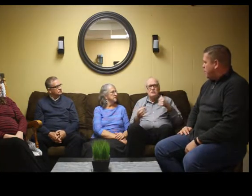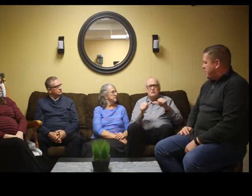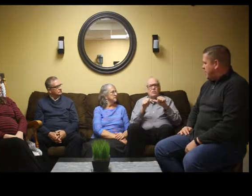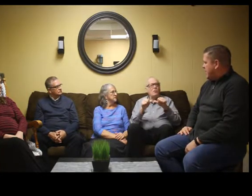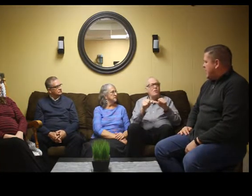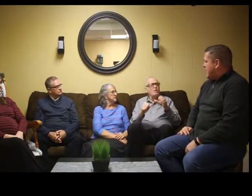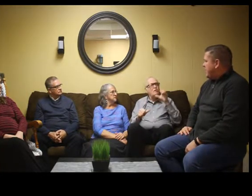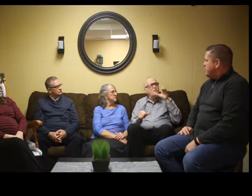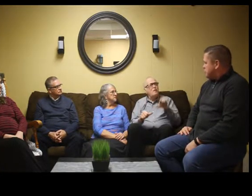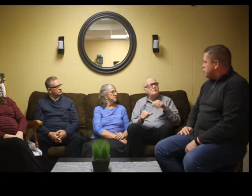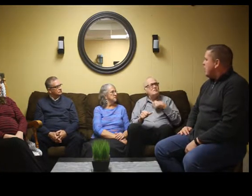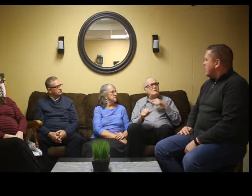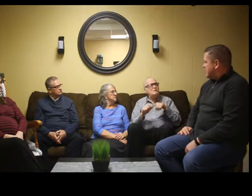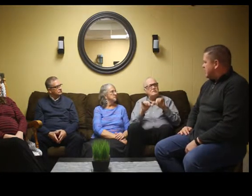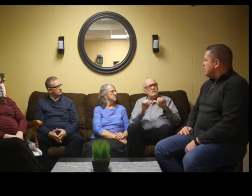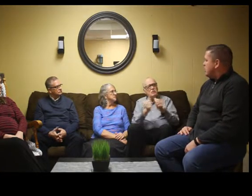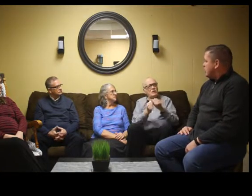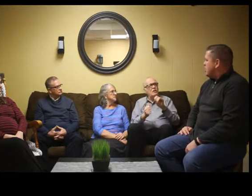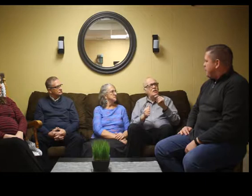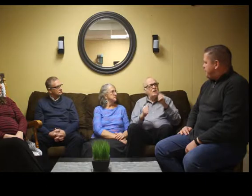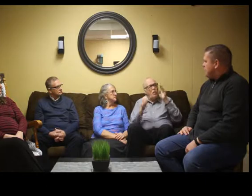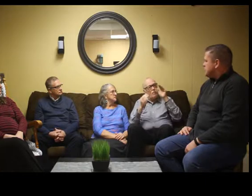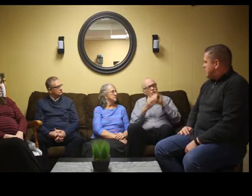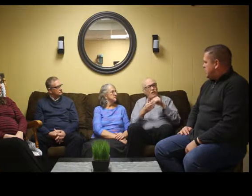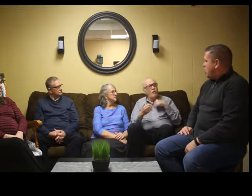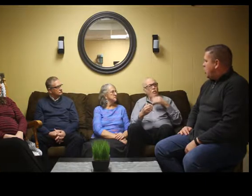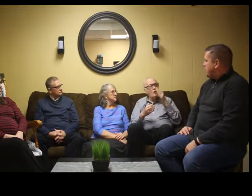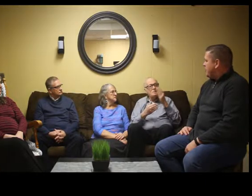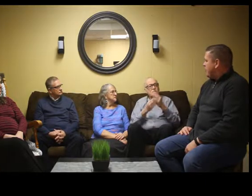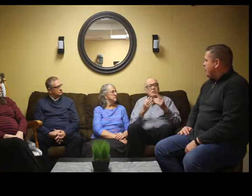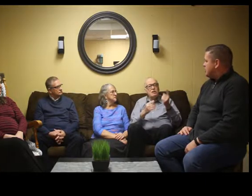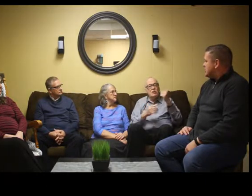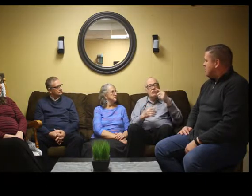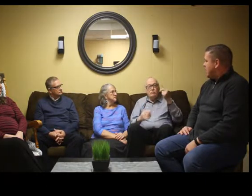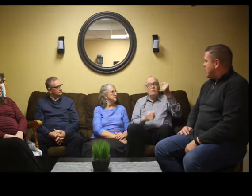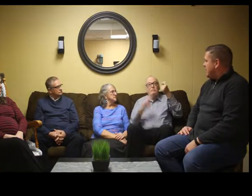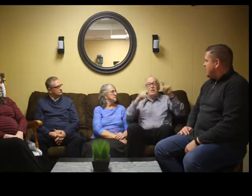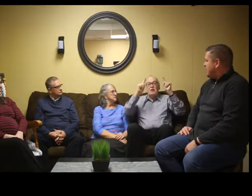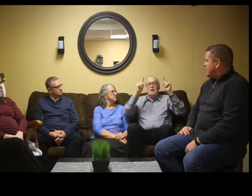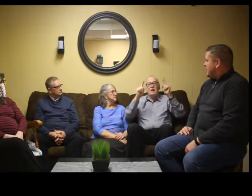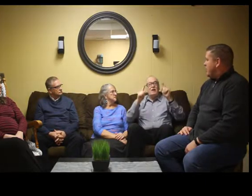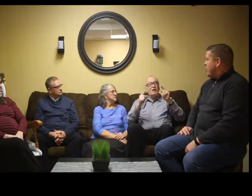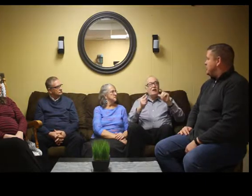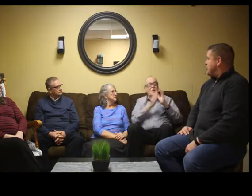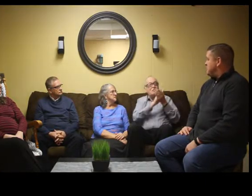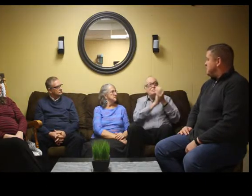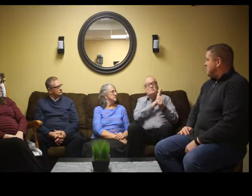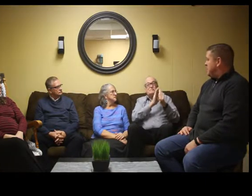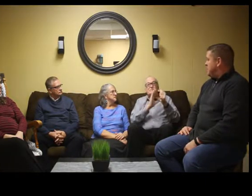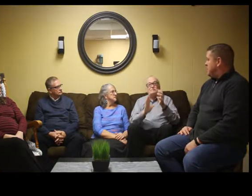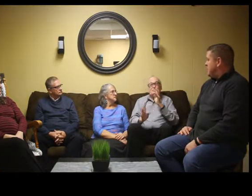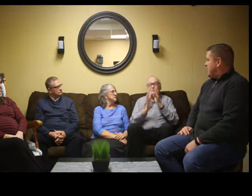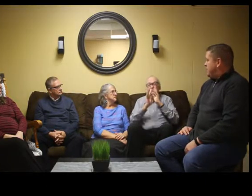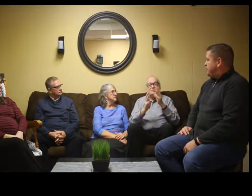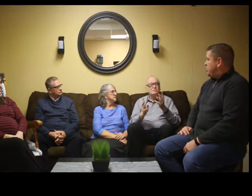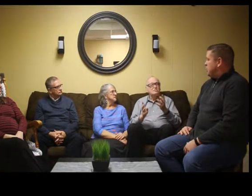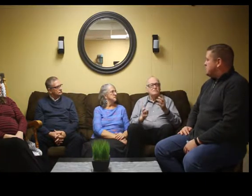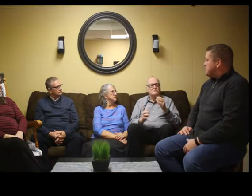me, and they were still trying to continue to force me to do it, hoping that I would someday, you know, all of a sudden become a fluent